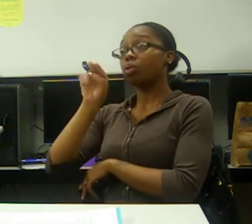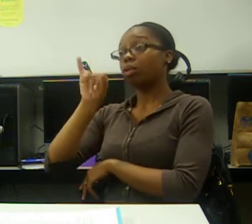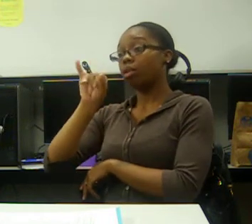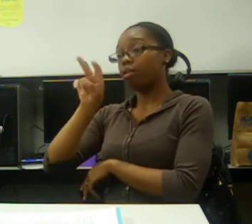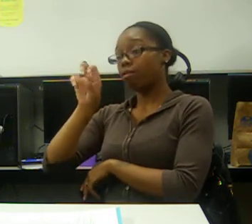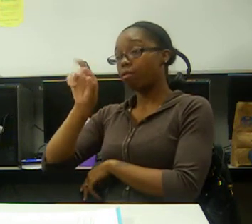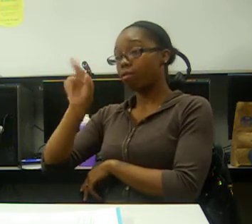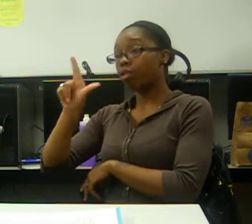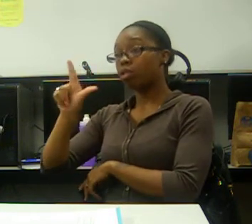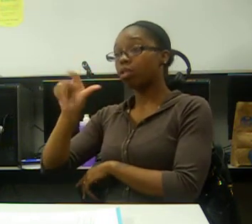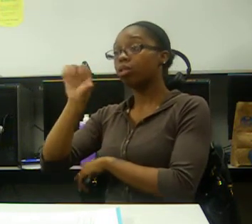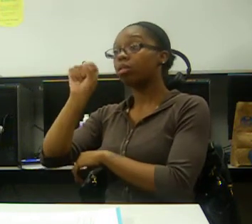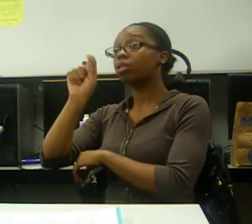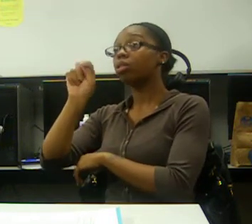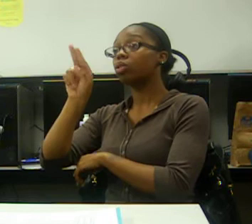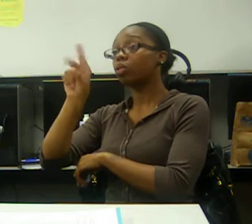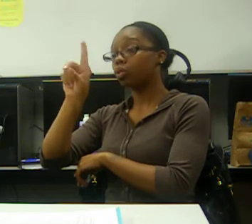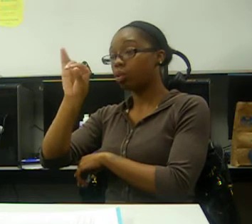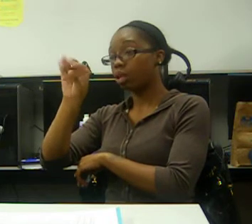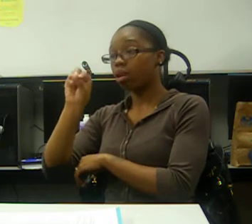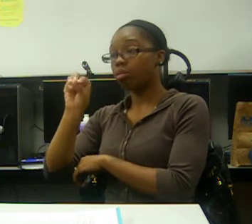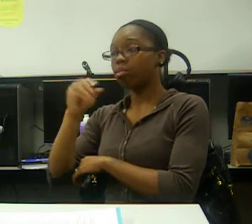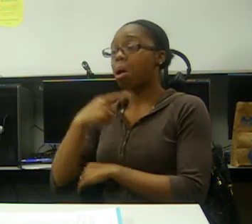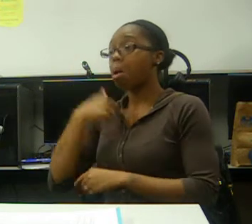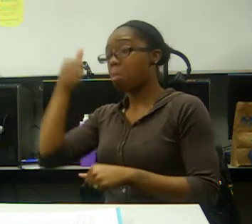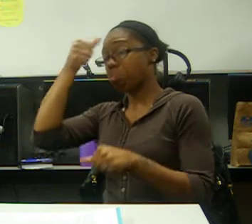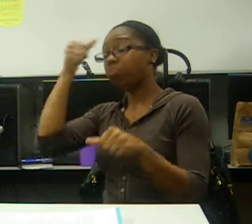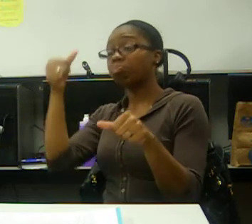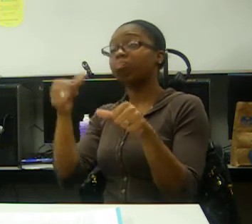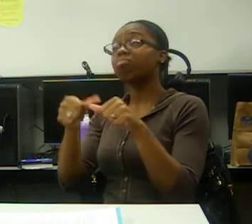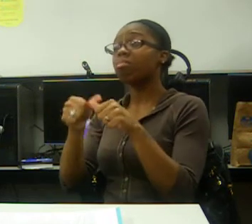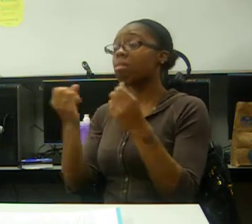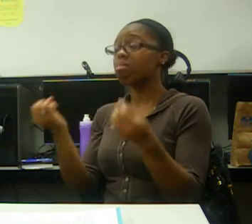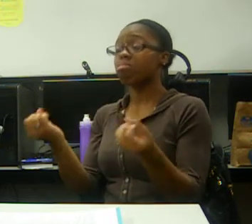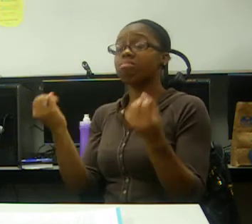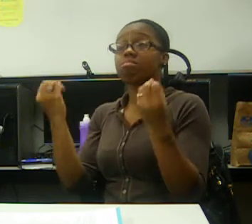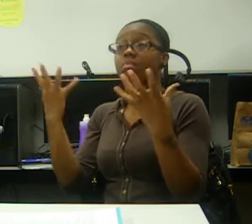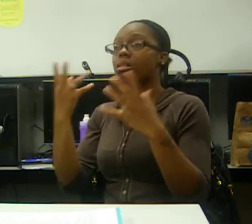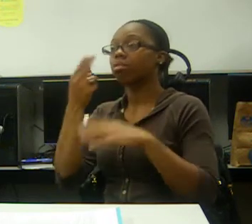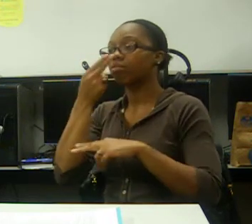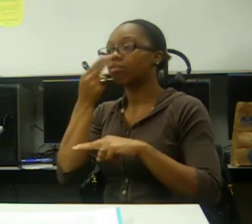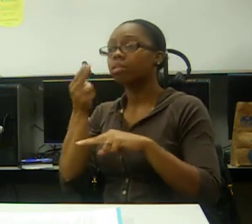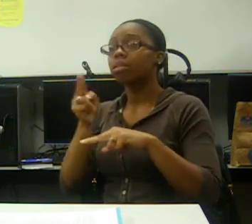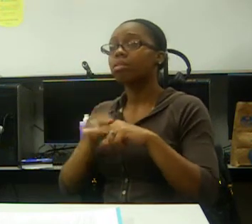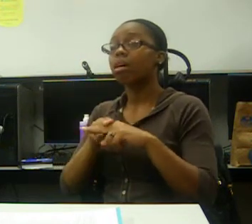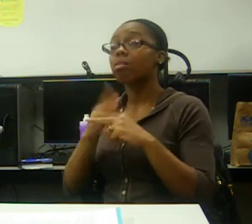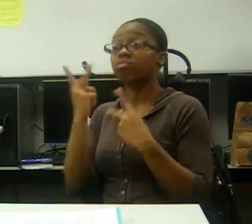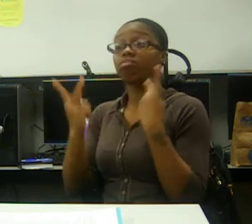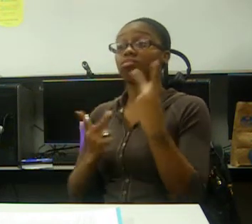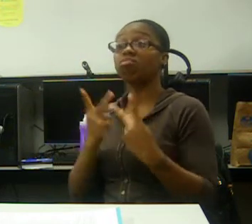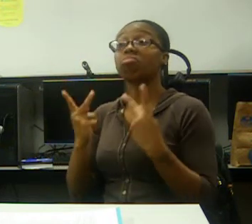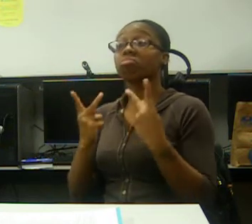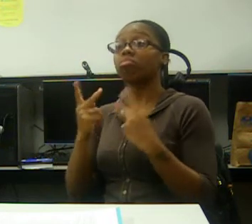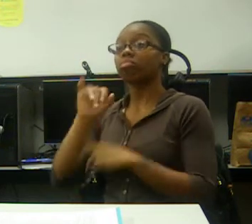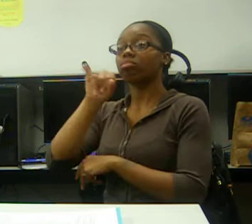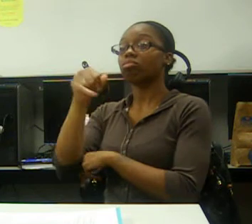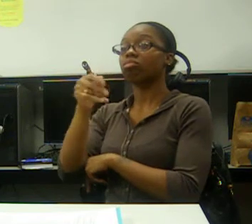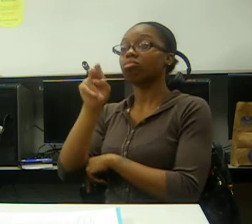remember a lot of fun. We went on the Jurassic Park roller coaster. It kind of starts off where you're